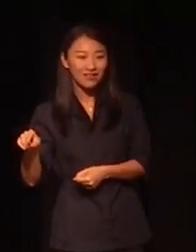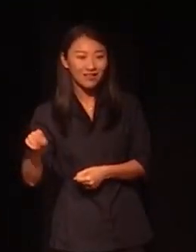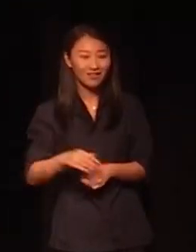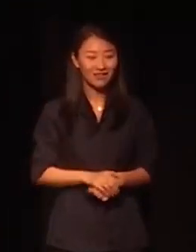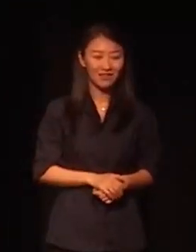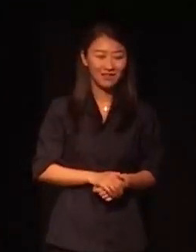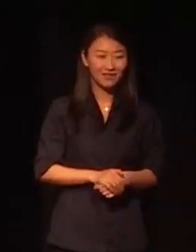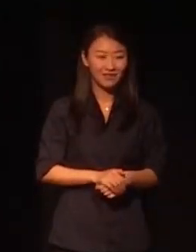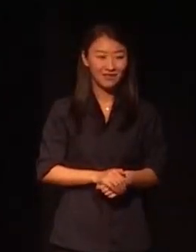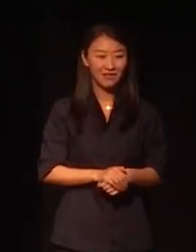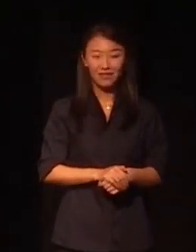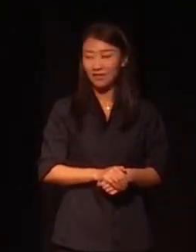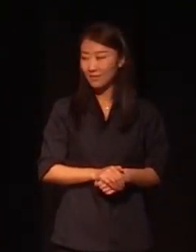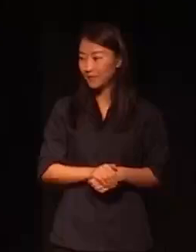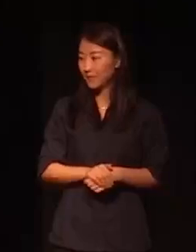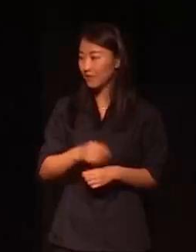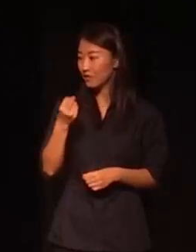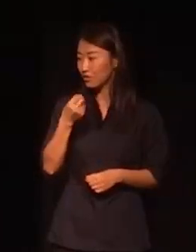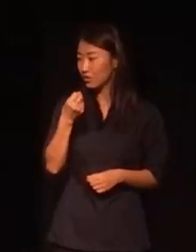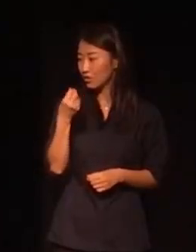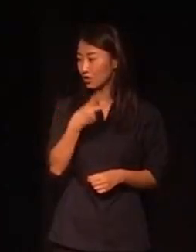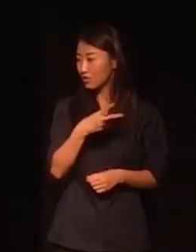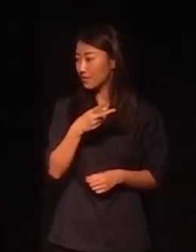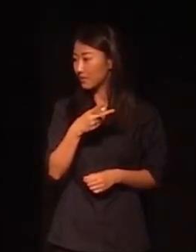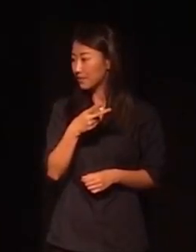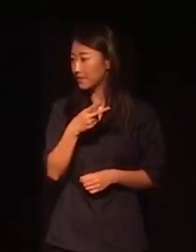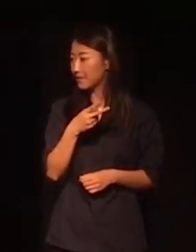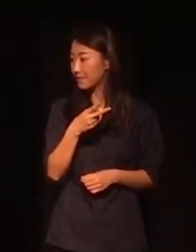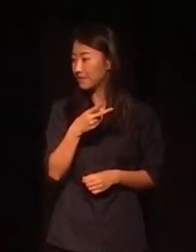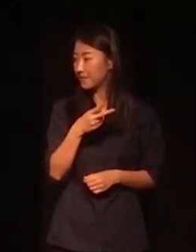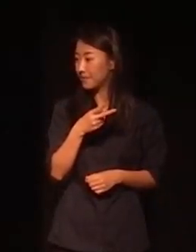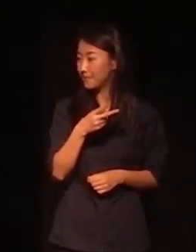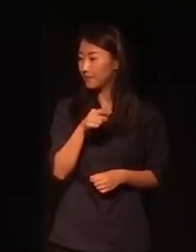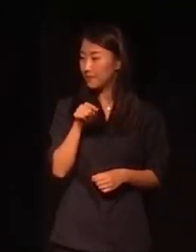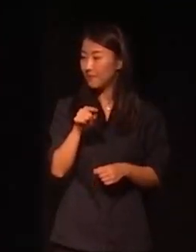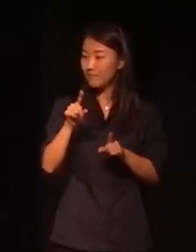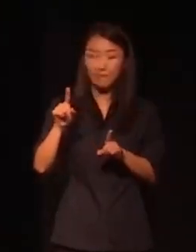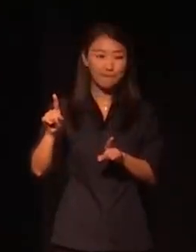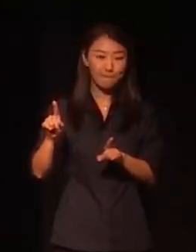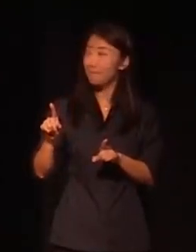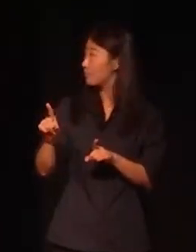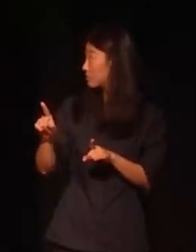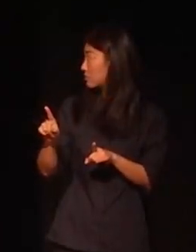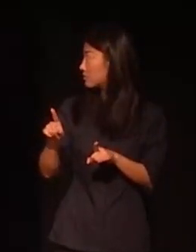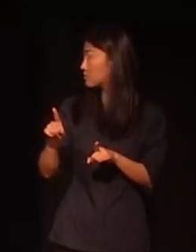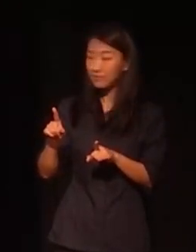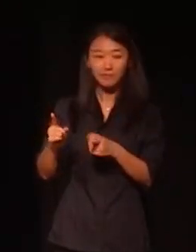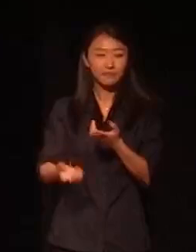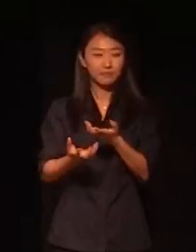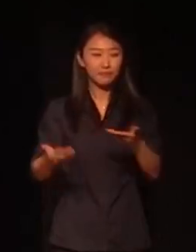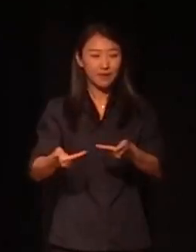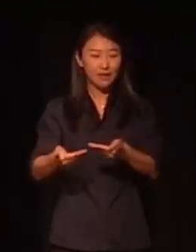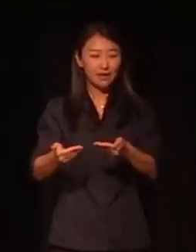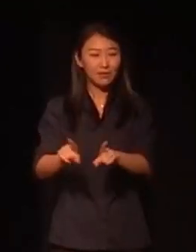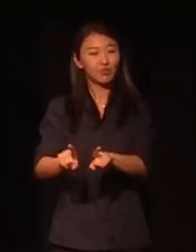Also you can use broiled play, say li yu pei mian would be another